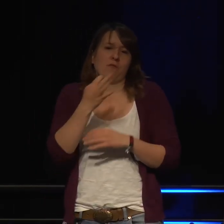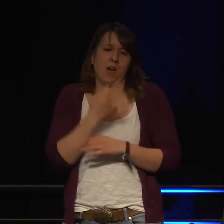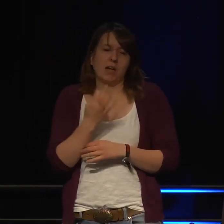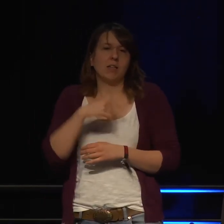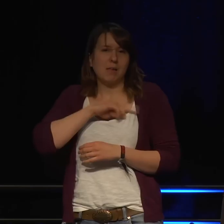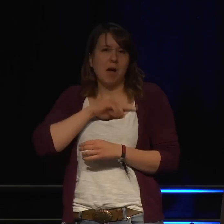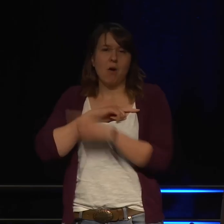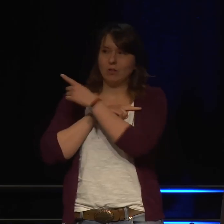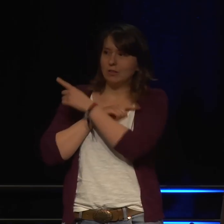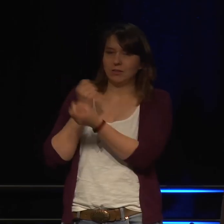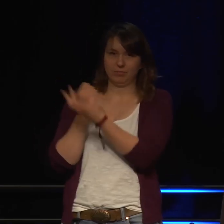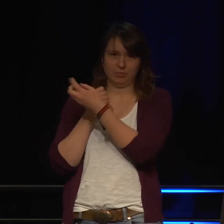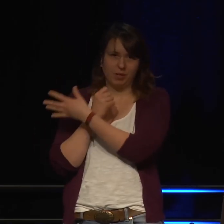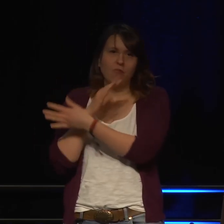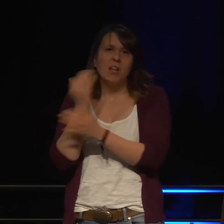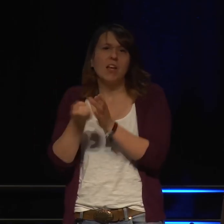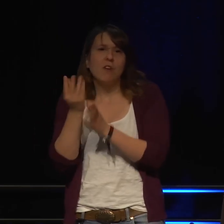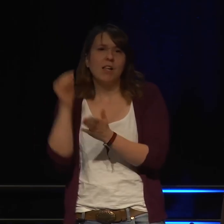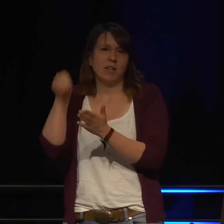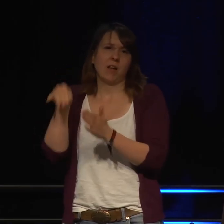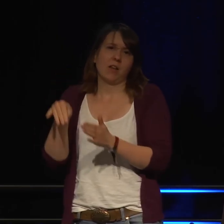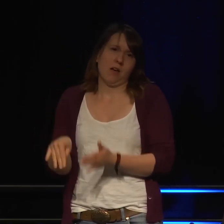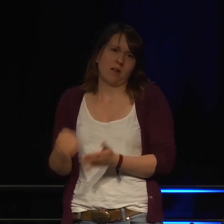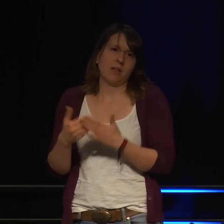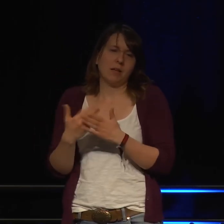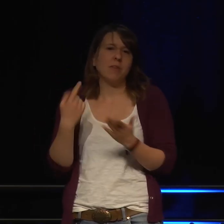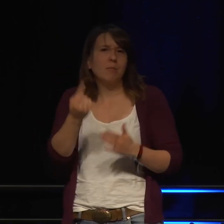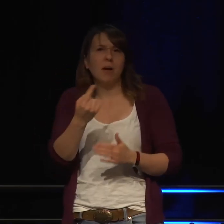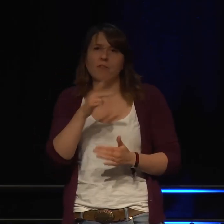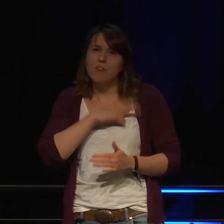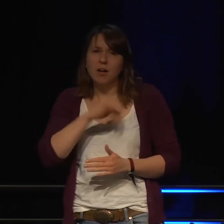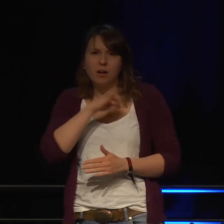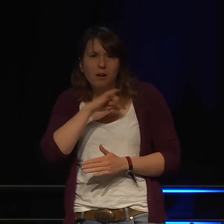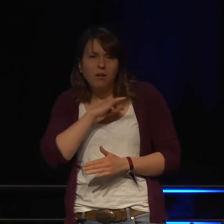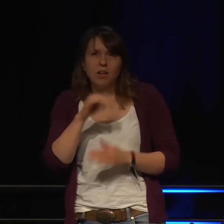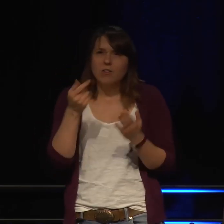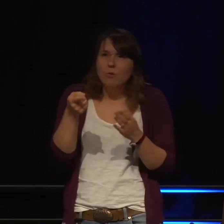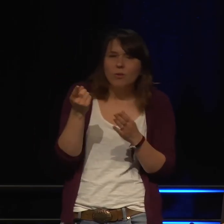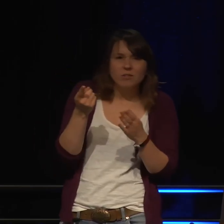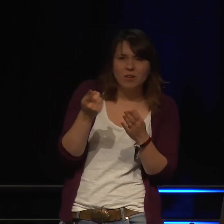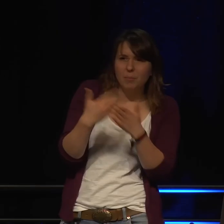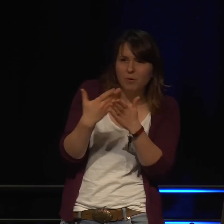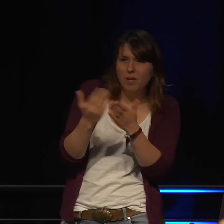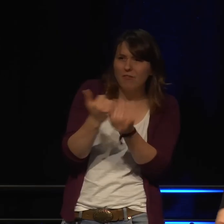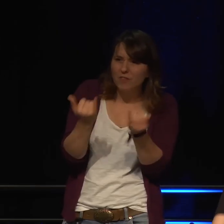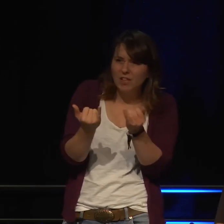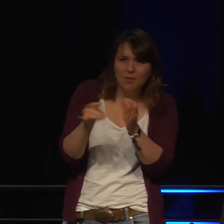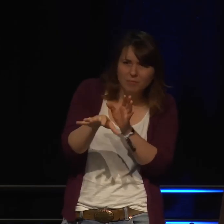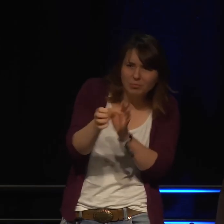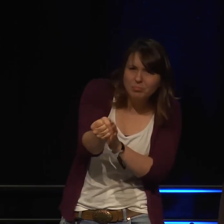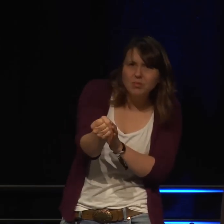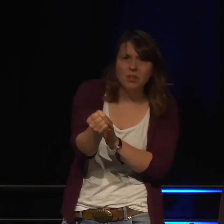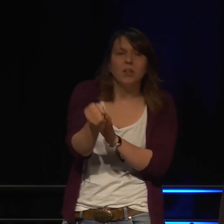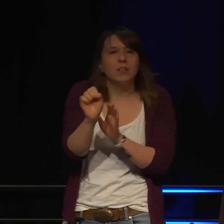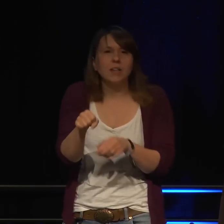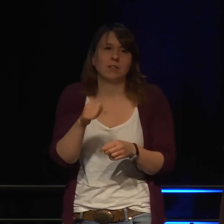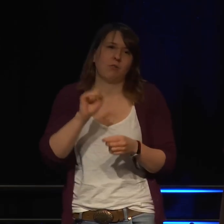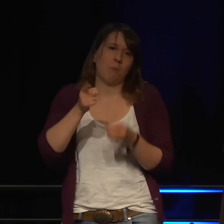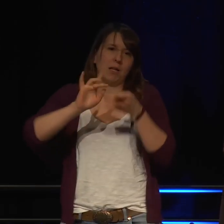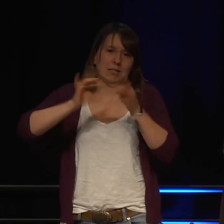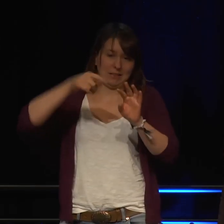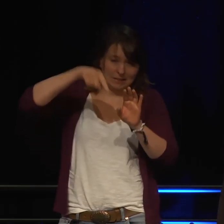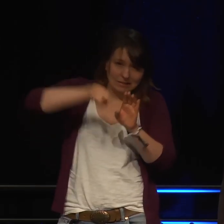And if you really want to know how this example got up, please look it up if you're